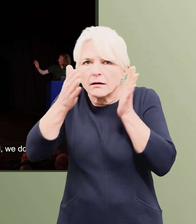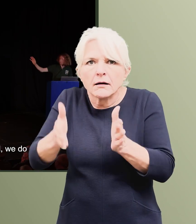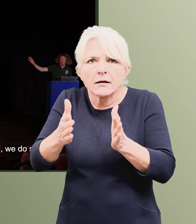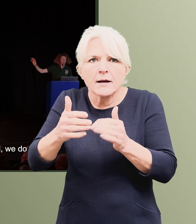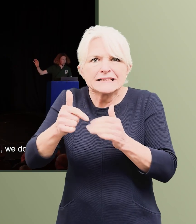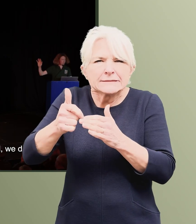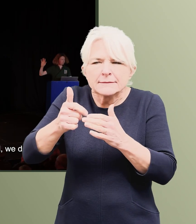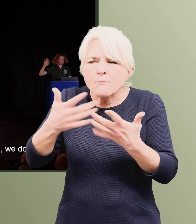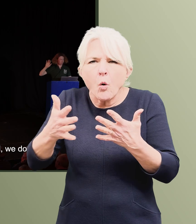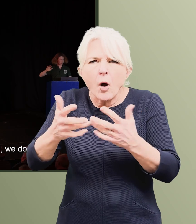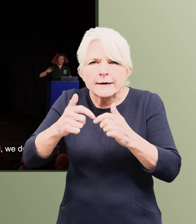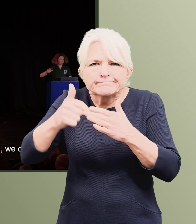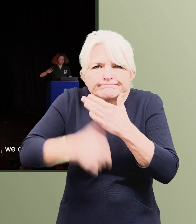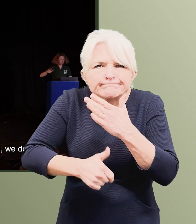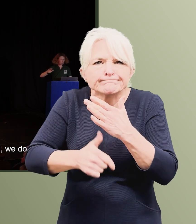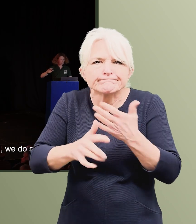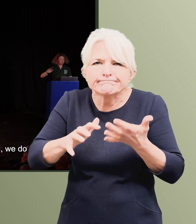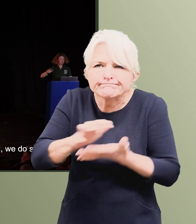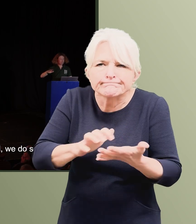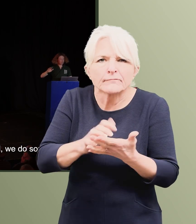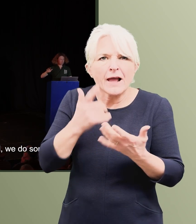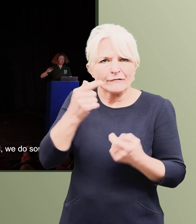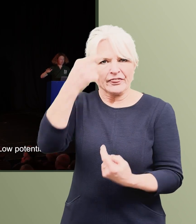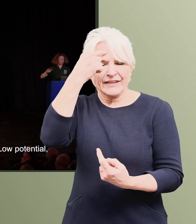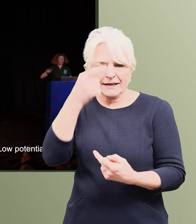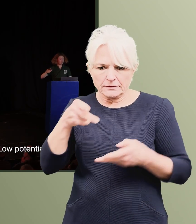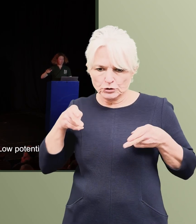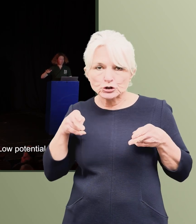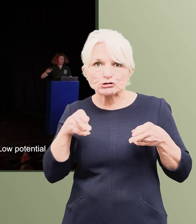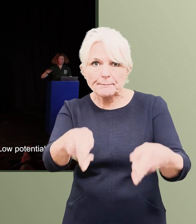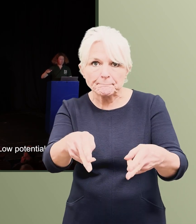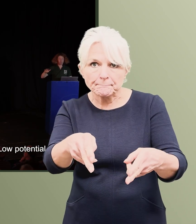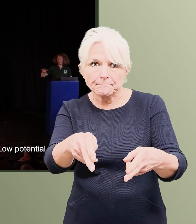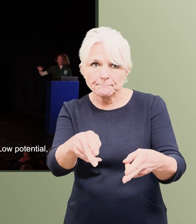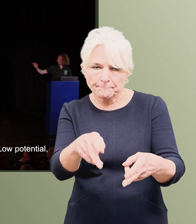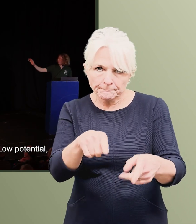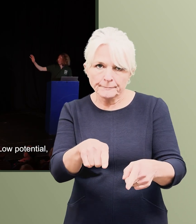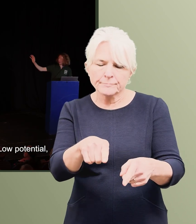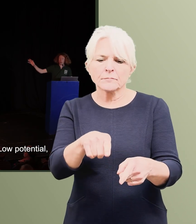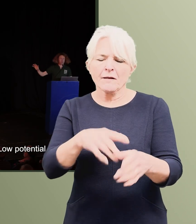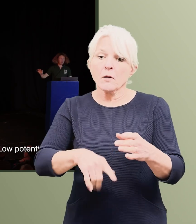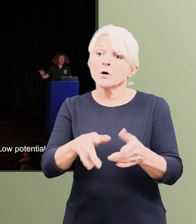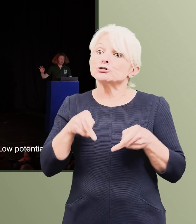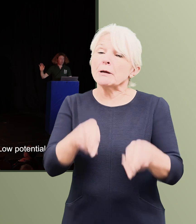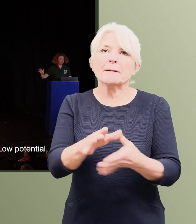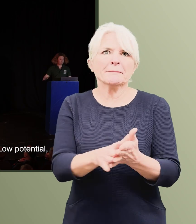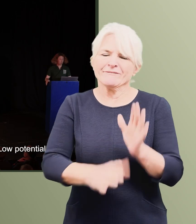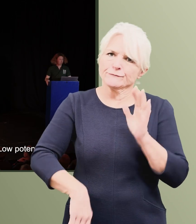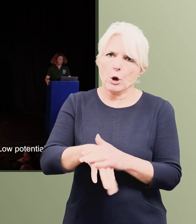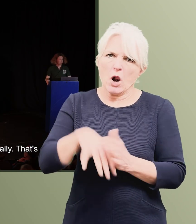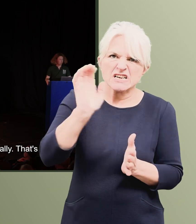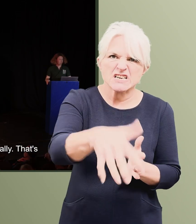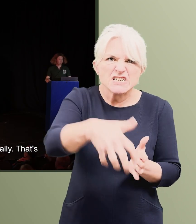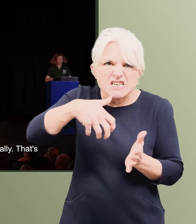excavation. Medium potential, we do some trial trenching. We just have a check to see whether it's important or not. Low potential, we have